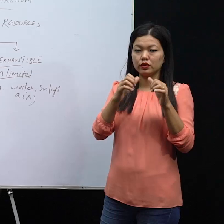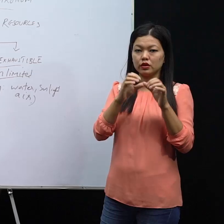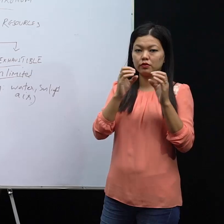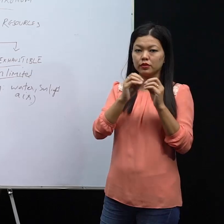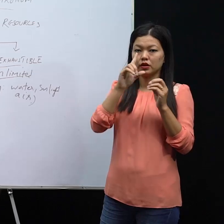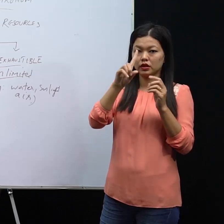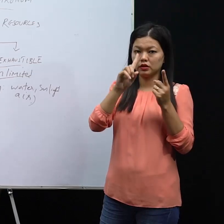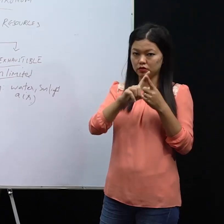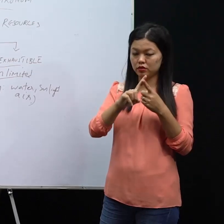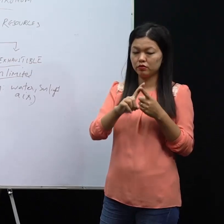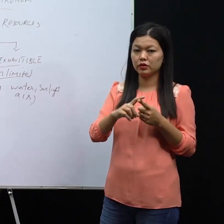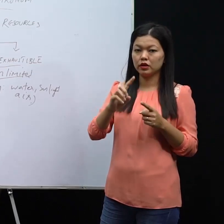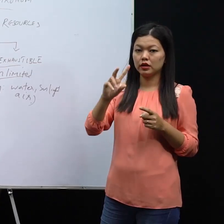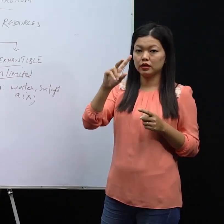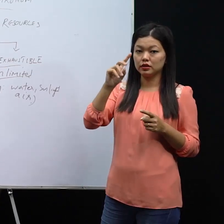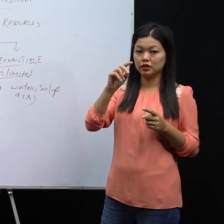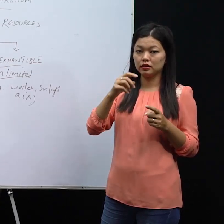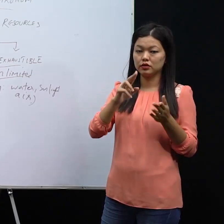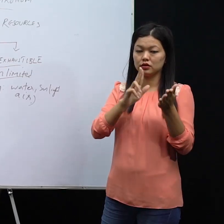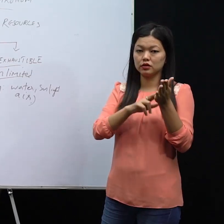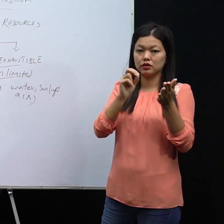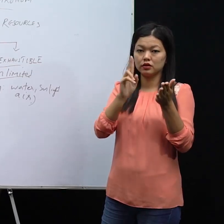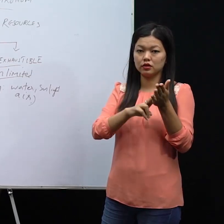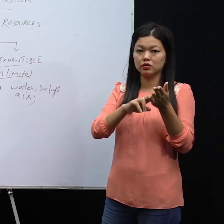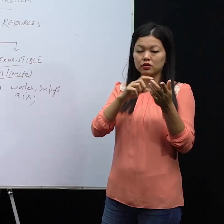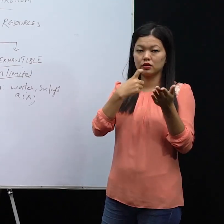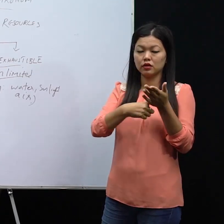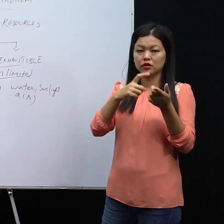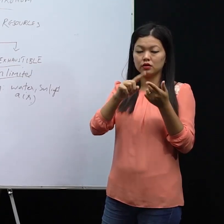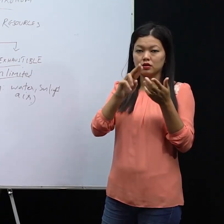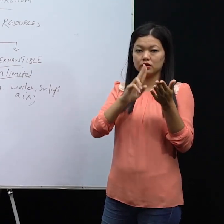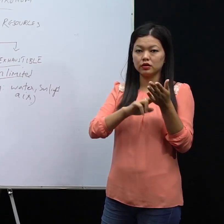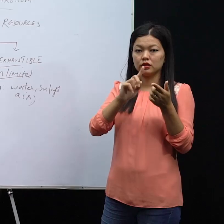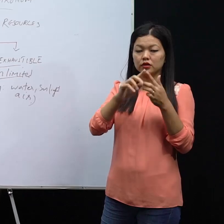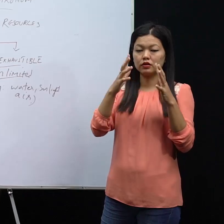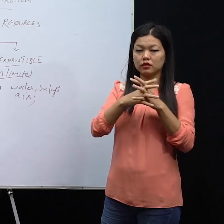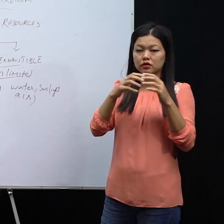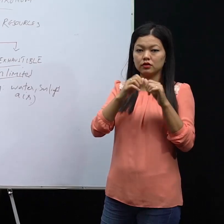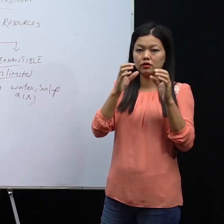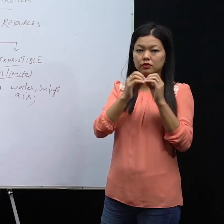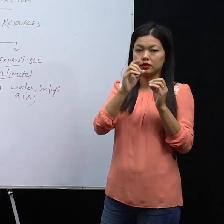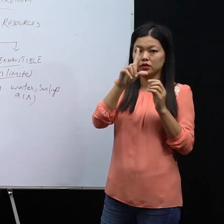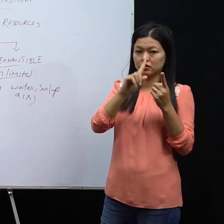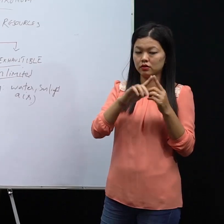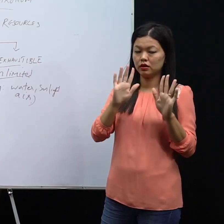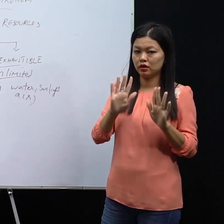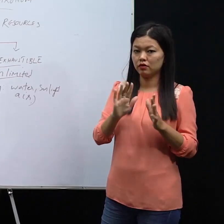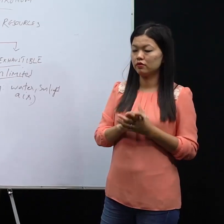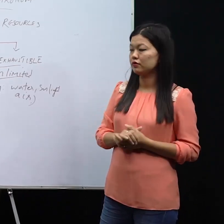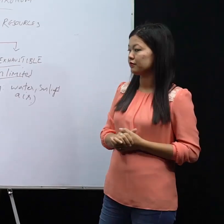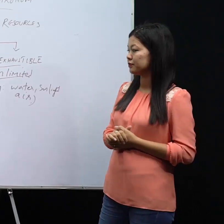okay? Which can be renewed, production for the resources will not take much time under the renewable